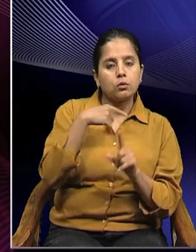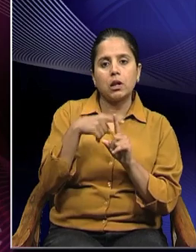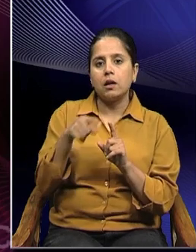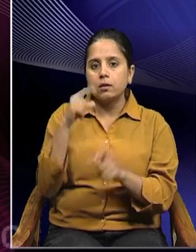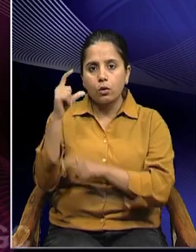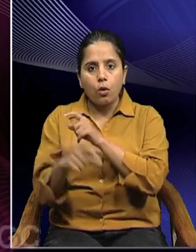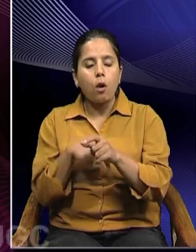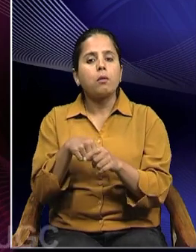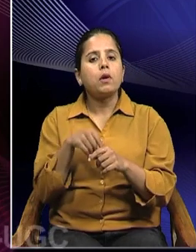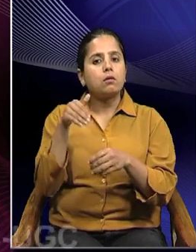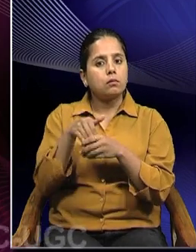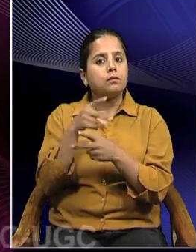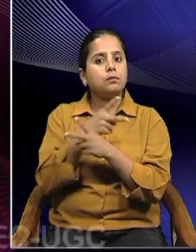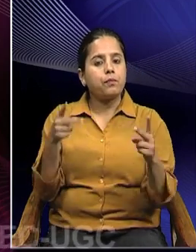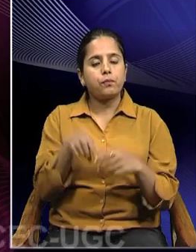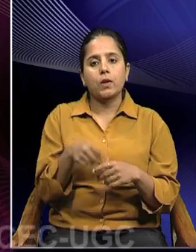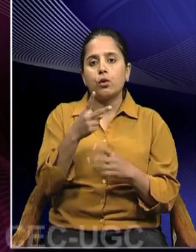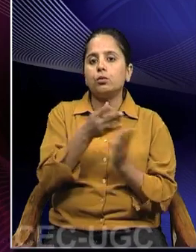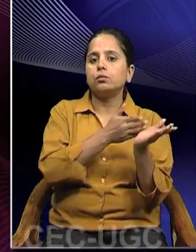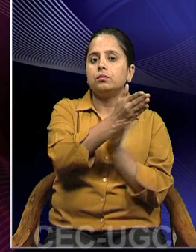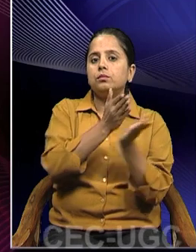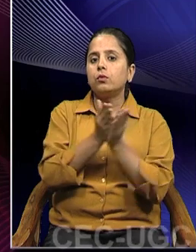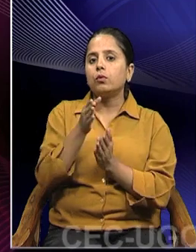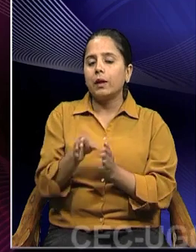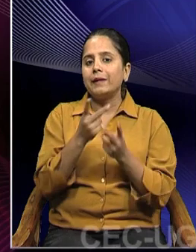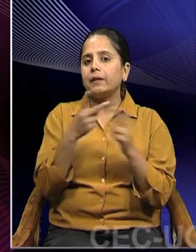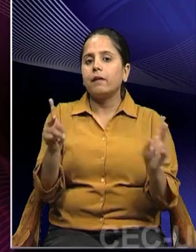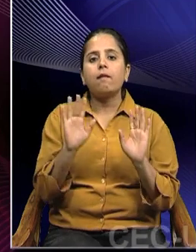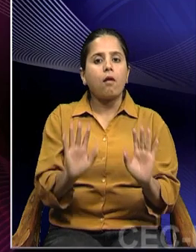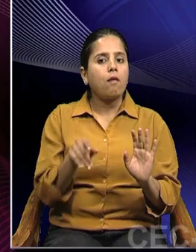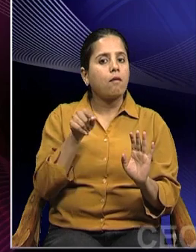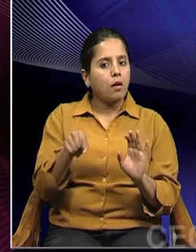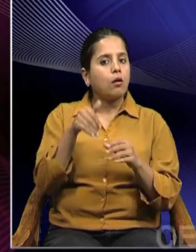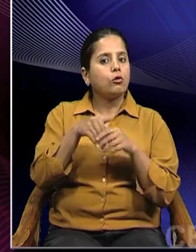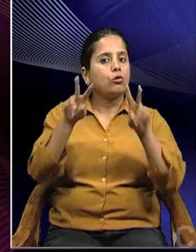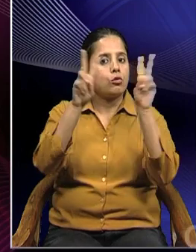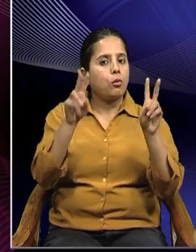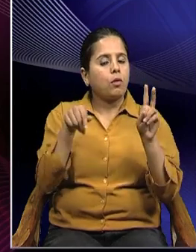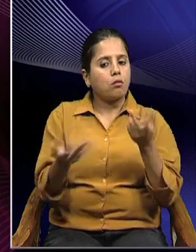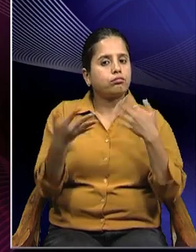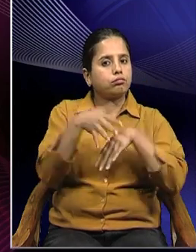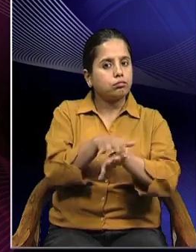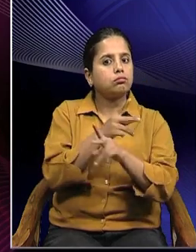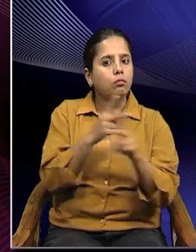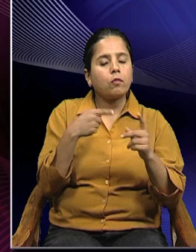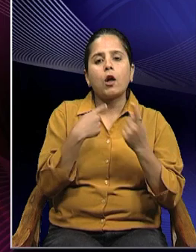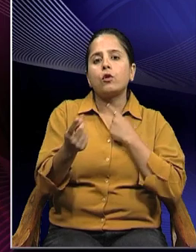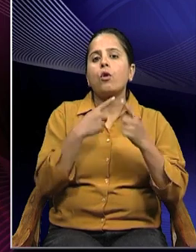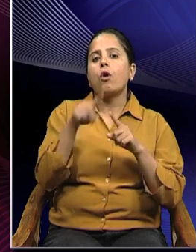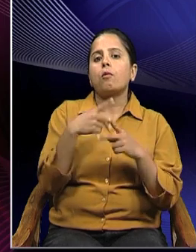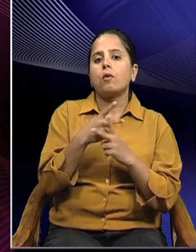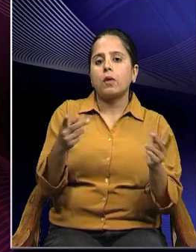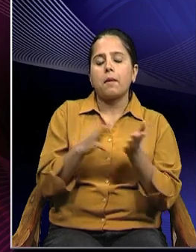corporate context. So, these are two different contexts which are going to be integrated when we talk about